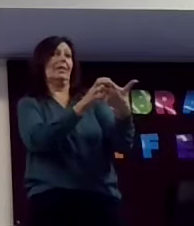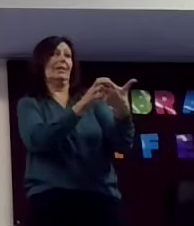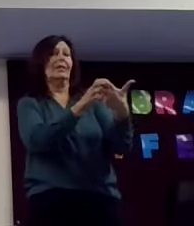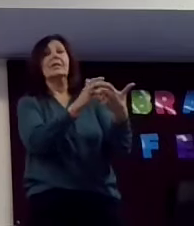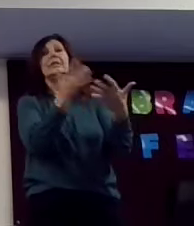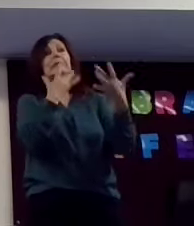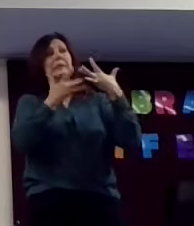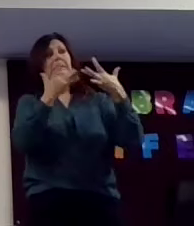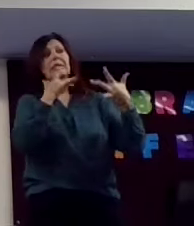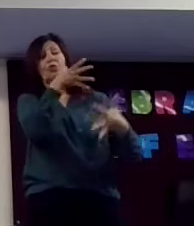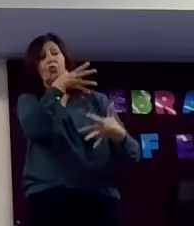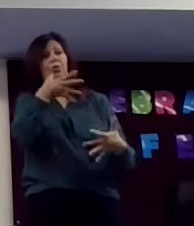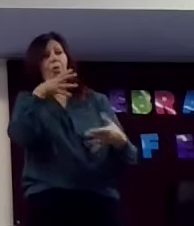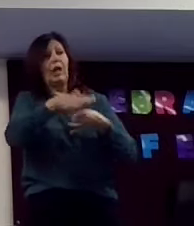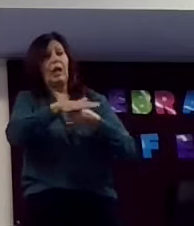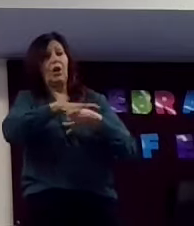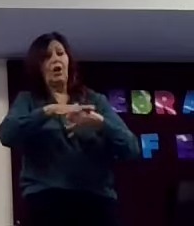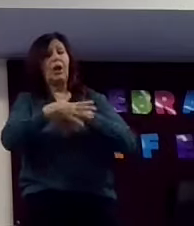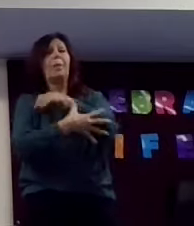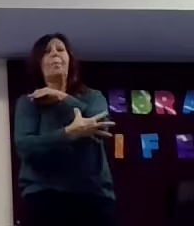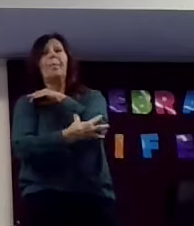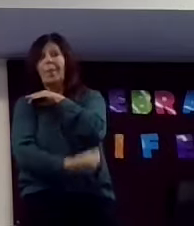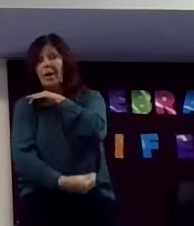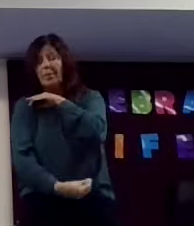of that in the rural communities, rural poverty,